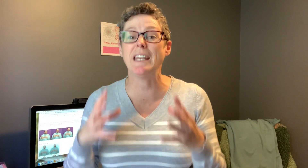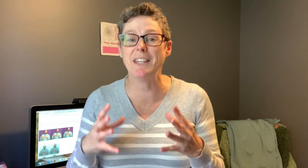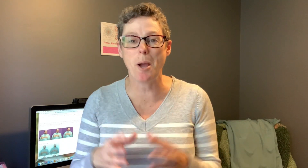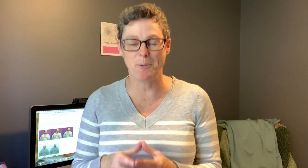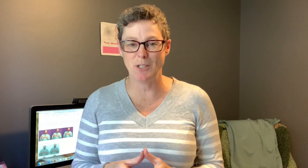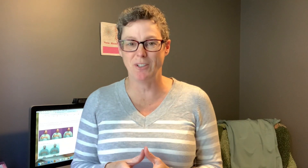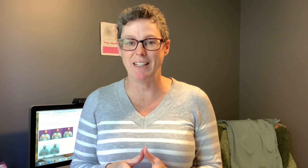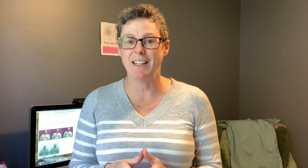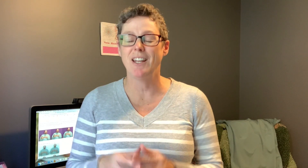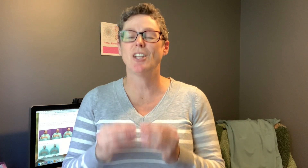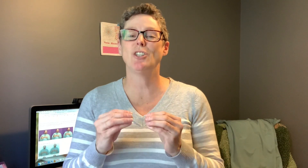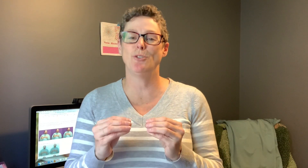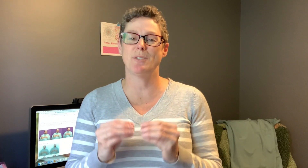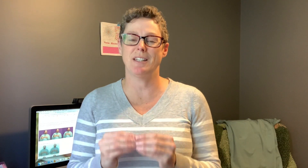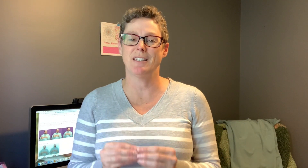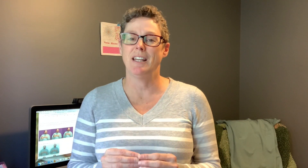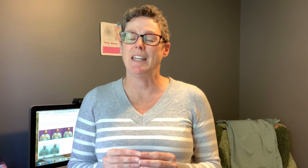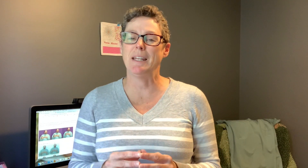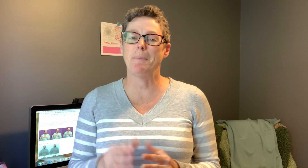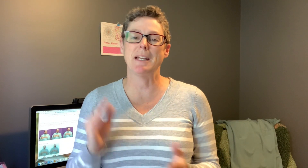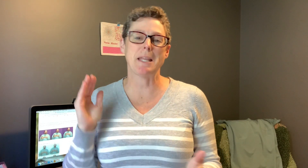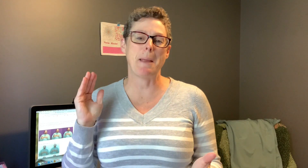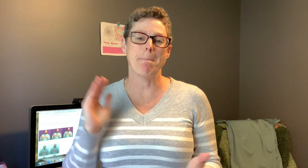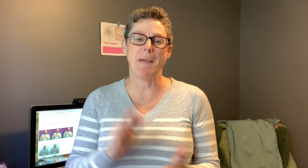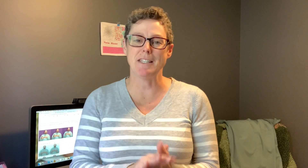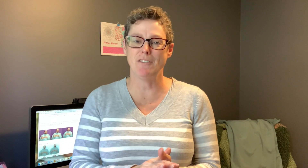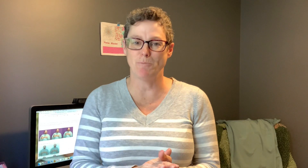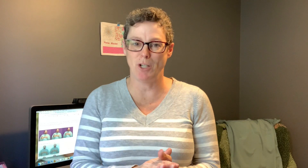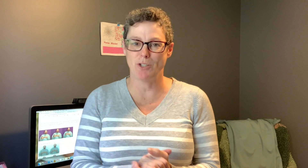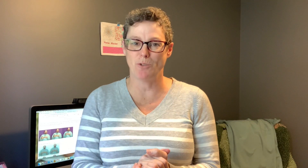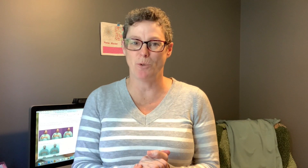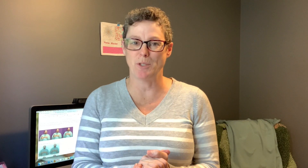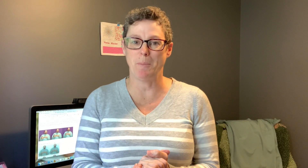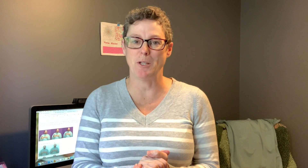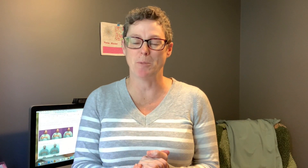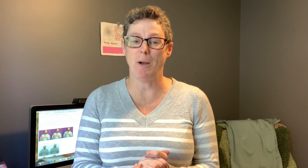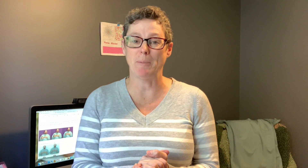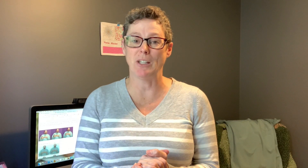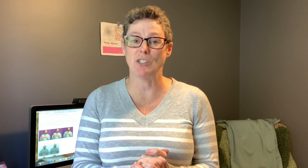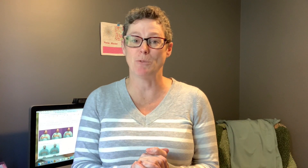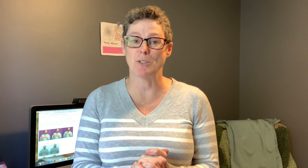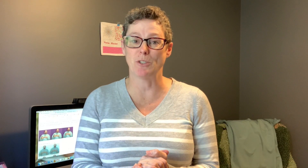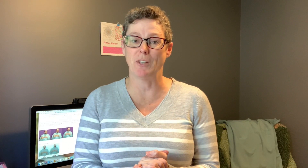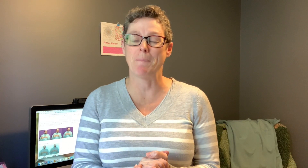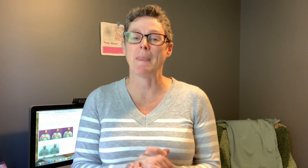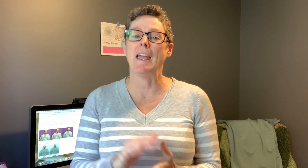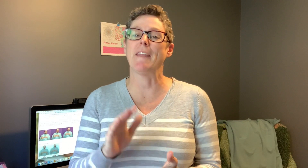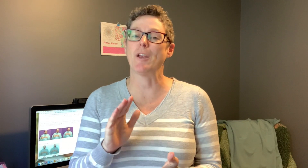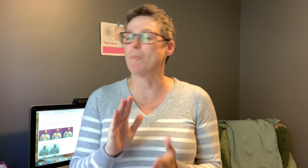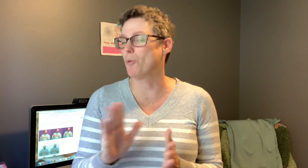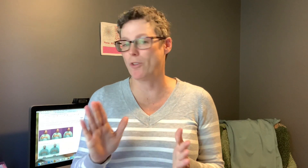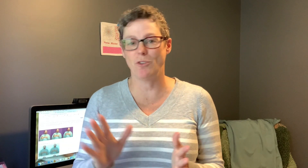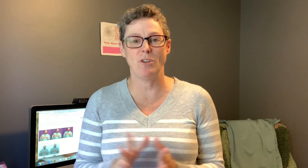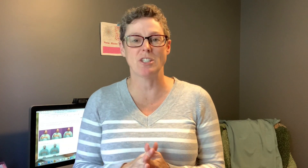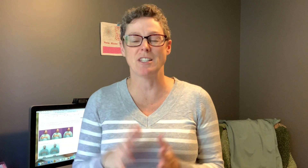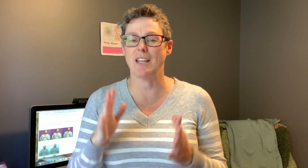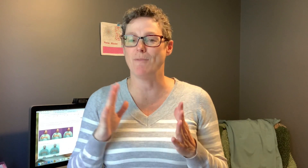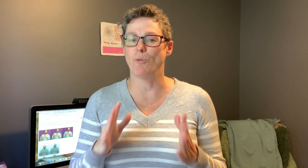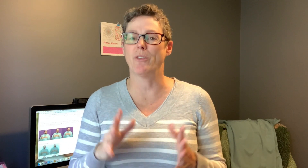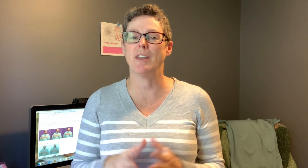the opportunity, use it. It makes a massive bridge towards the patient population you are serving, and they are more than gracious and more than